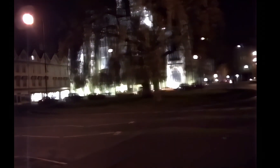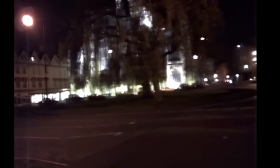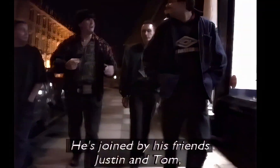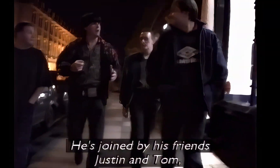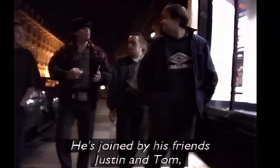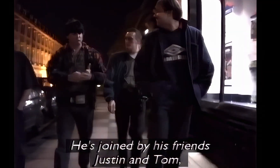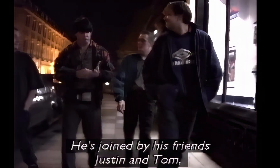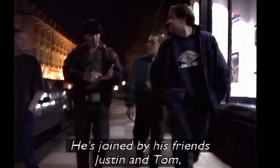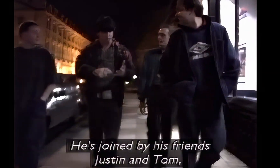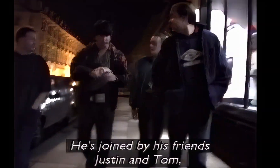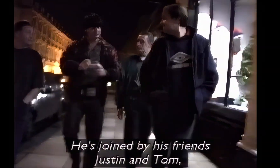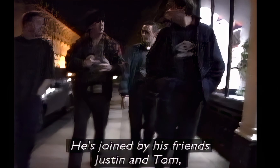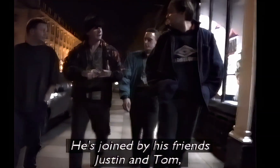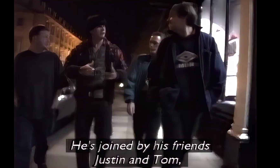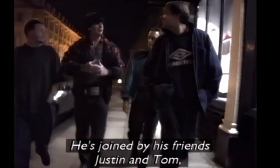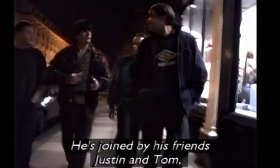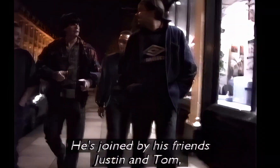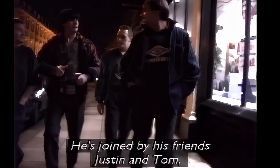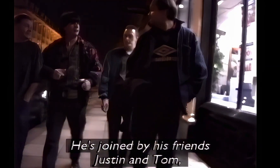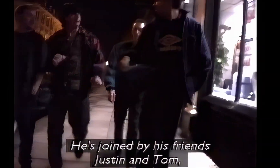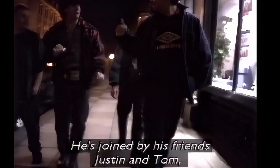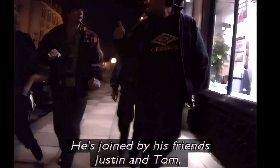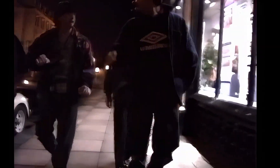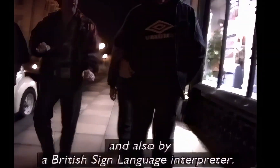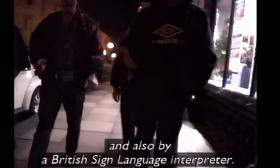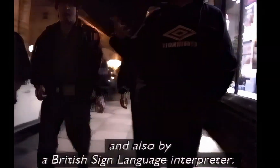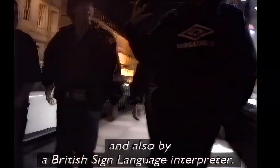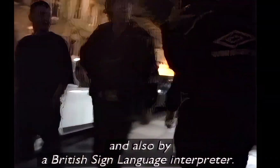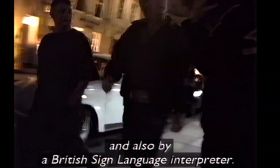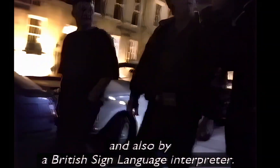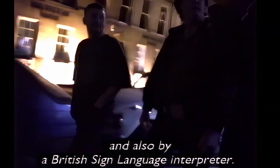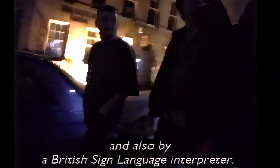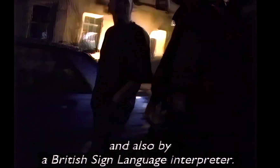He's joined by his friends, Justin and Tom, and also by a British Sign Language interpreter.